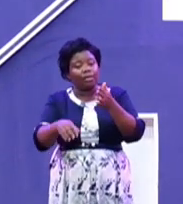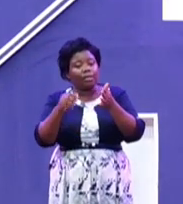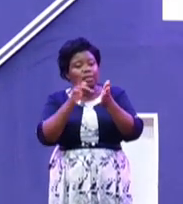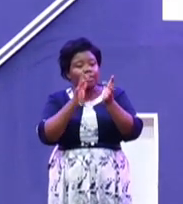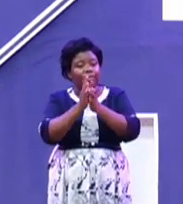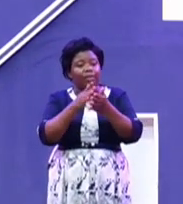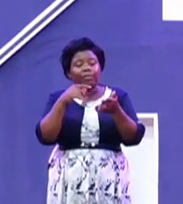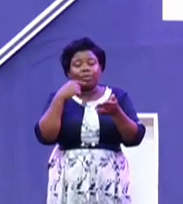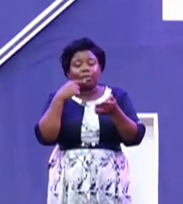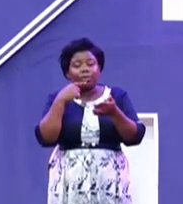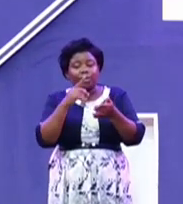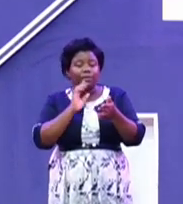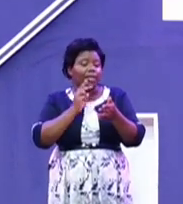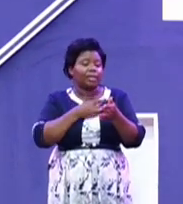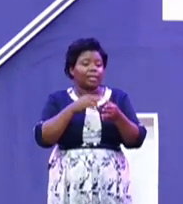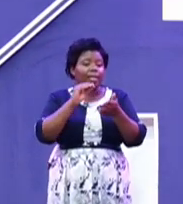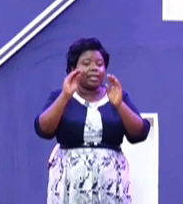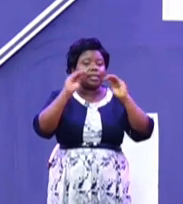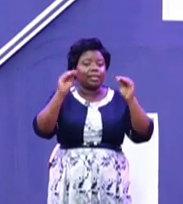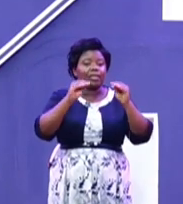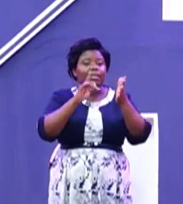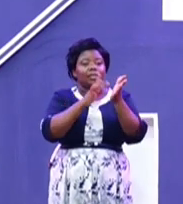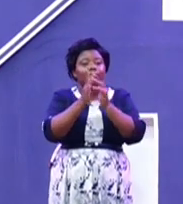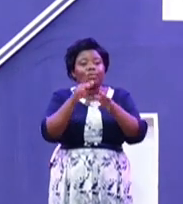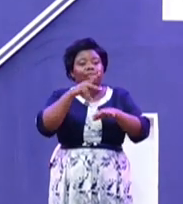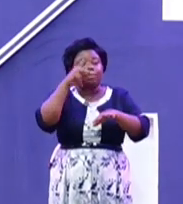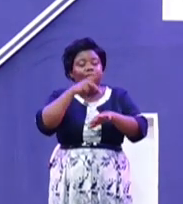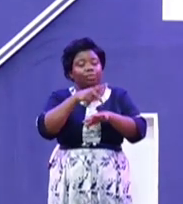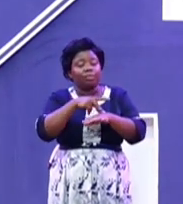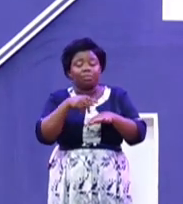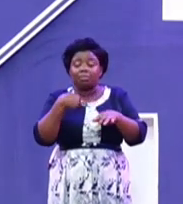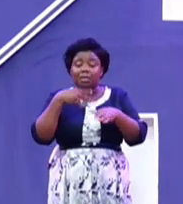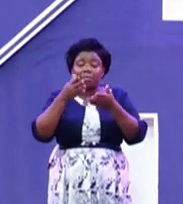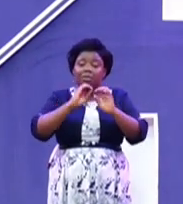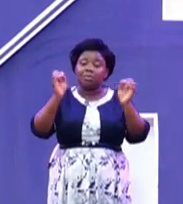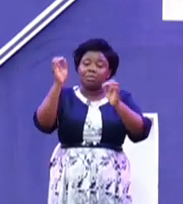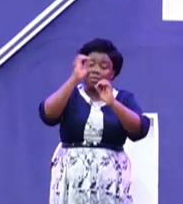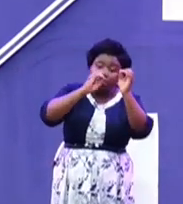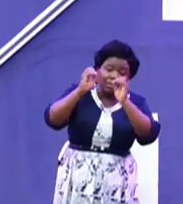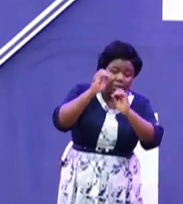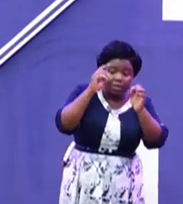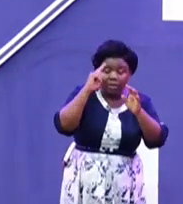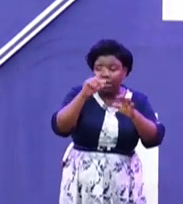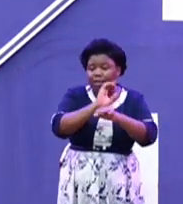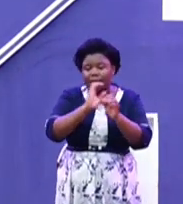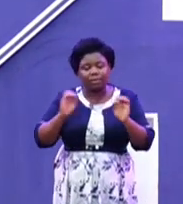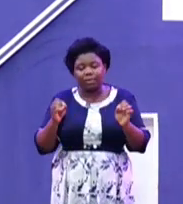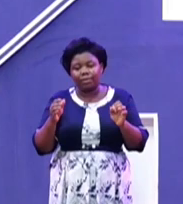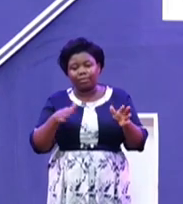nkusomesa principles za Bayibuli kati siriwo kukebera balala that's not my responsibility